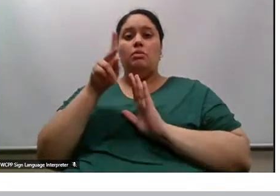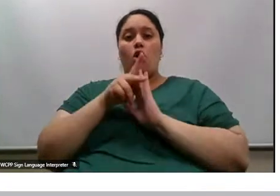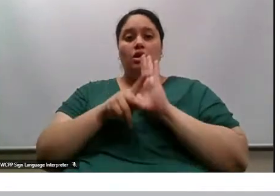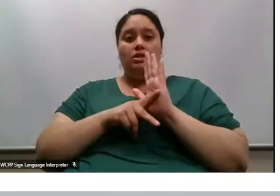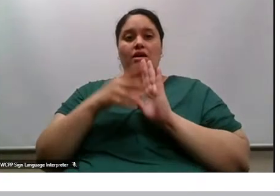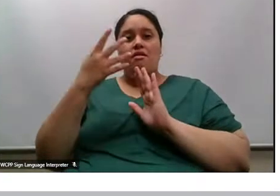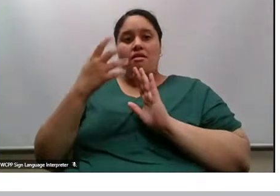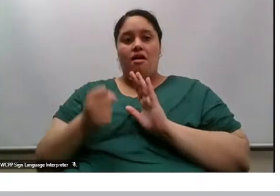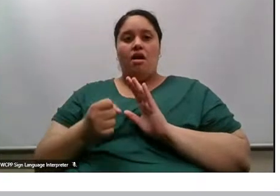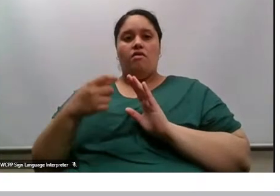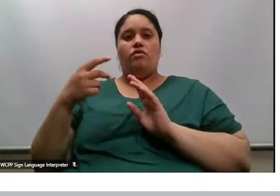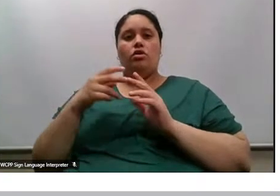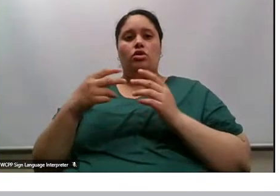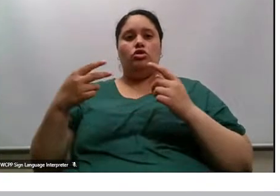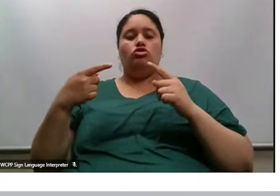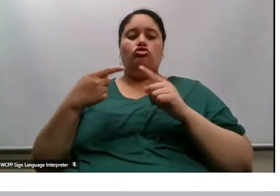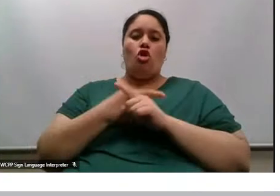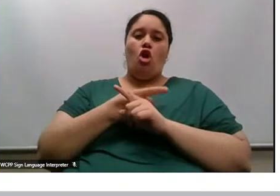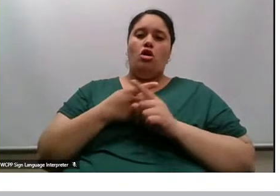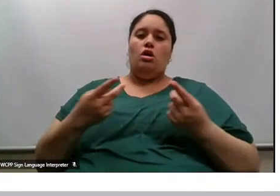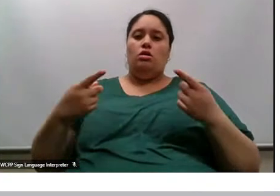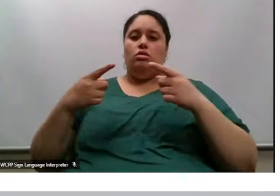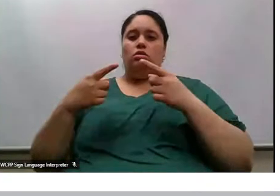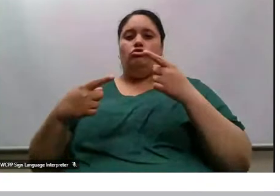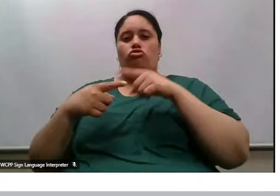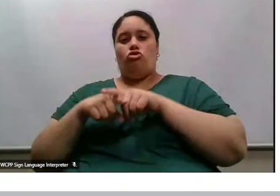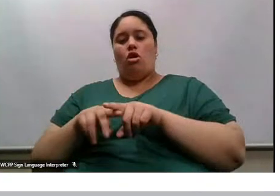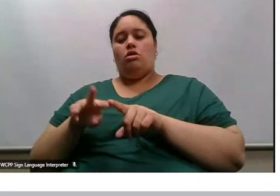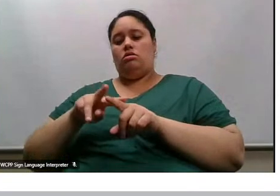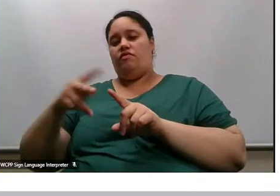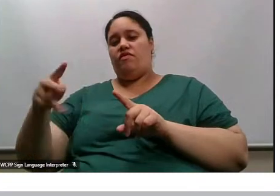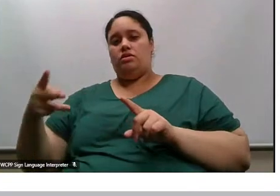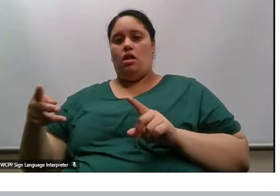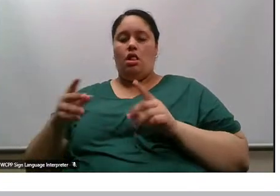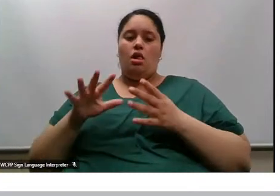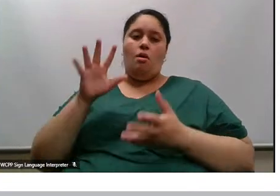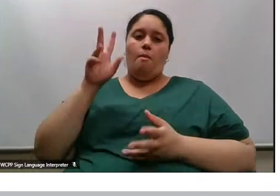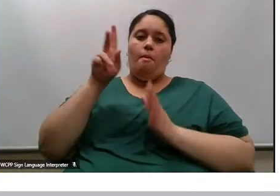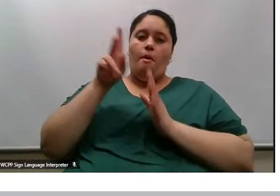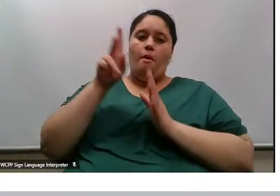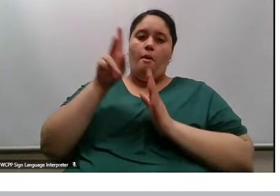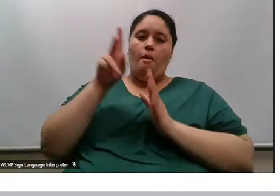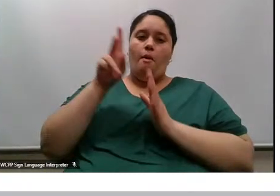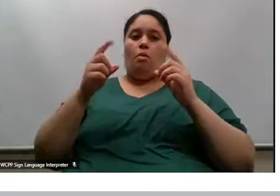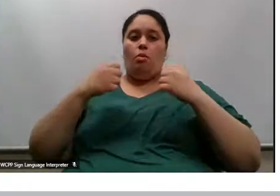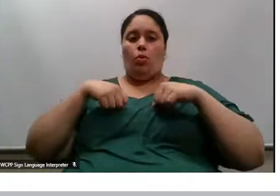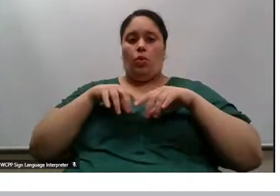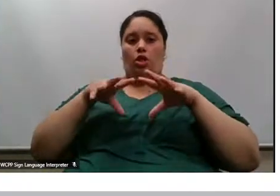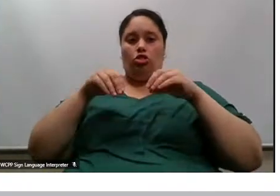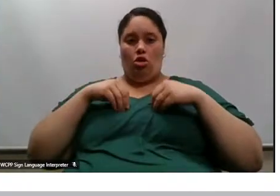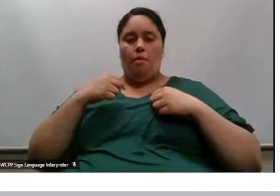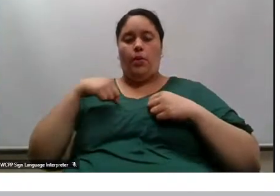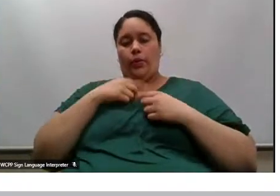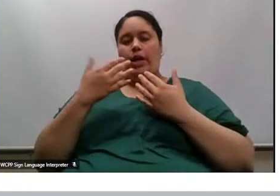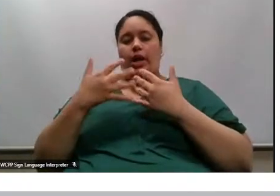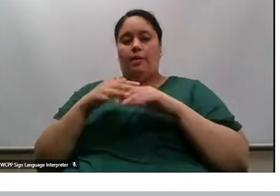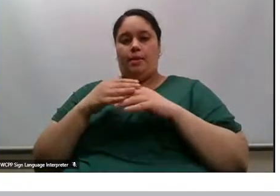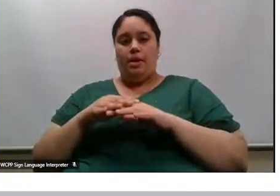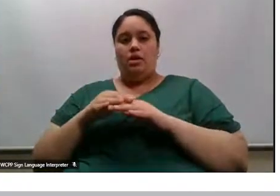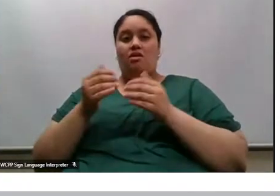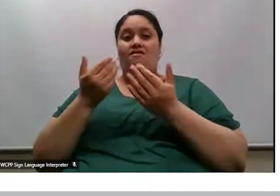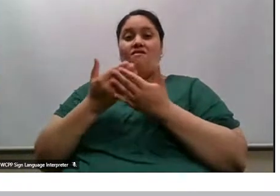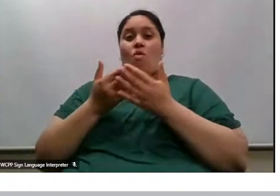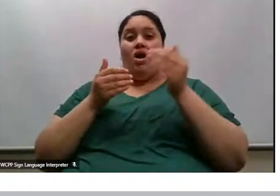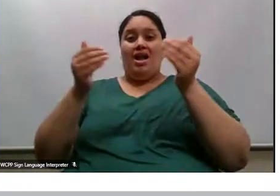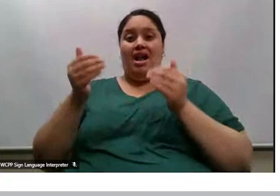is a transversal policy that the department has adopted and does implement. In terms of the question on governance,